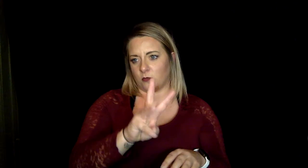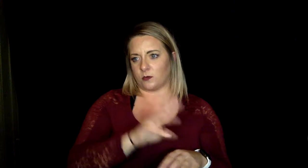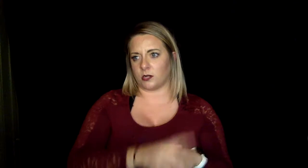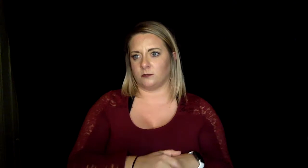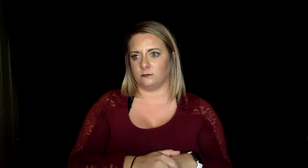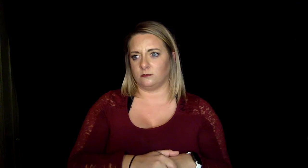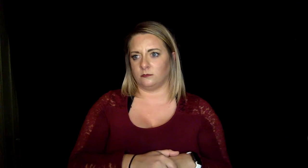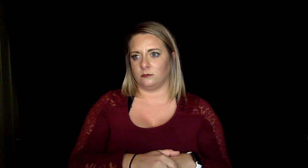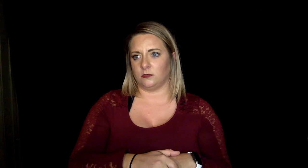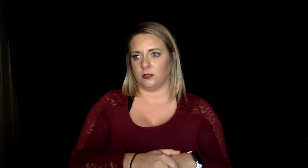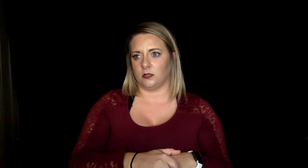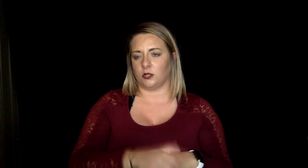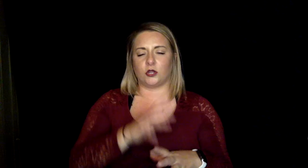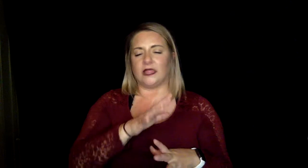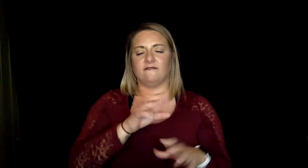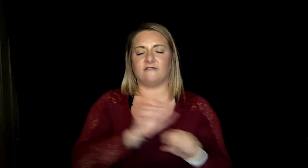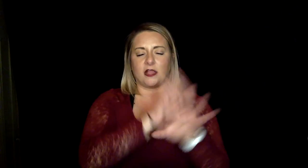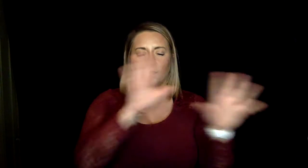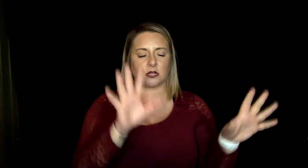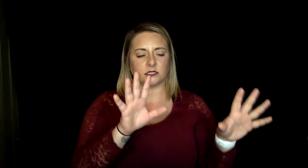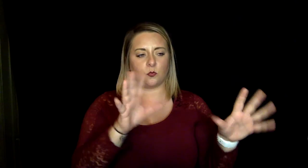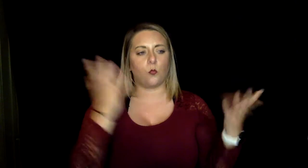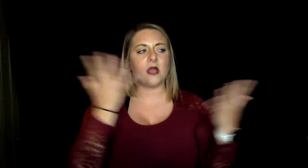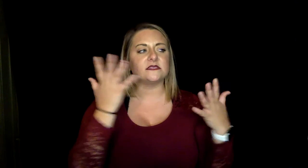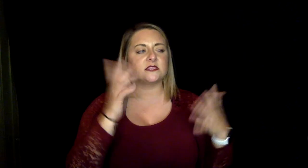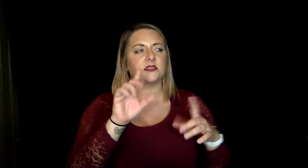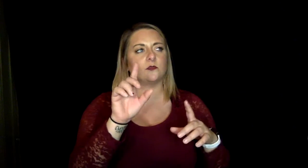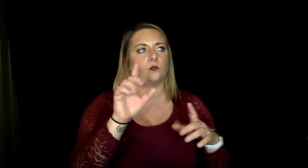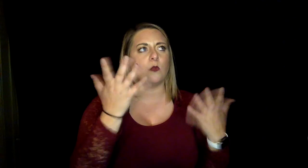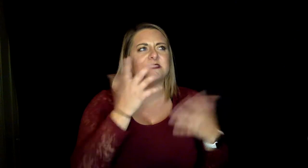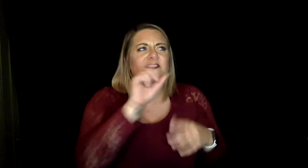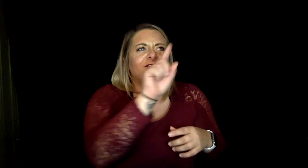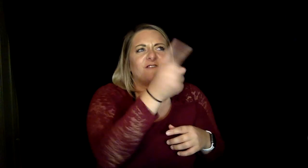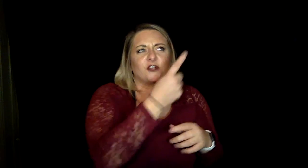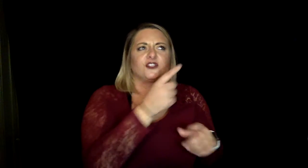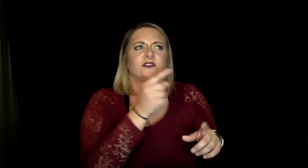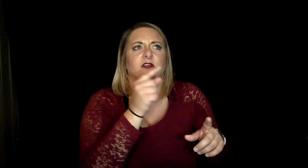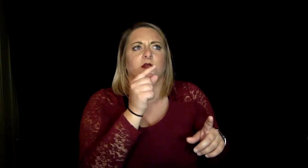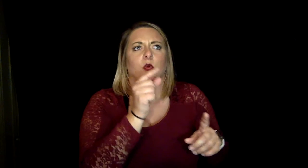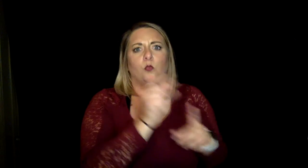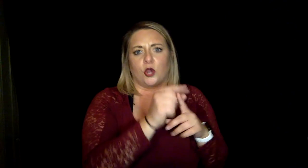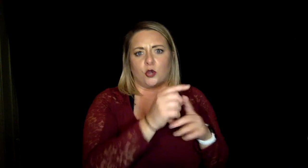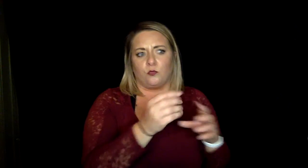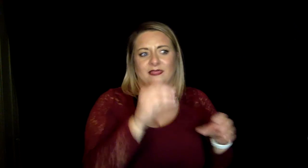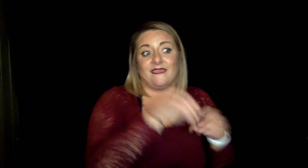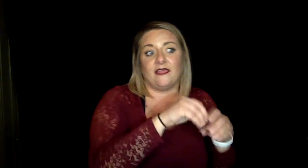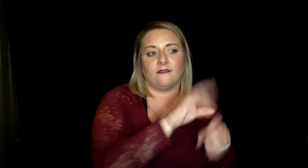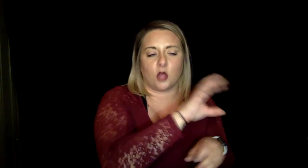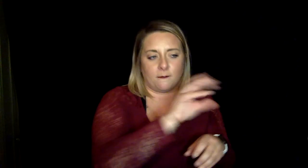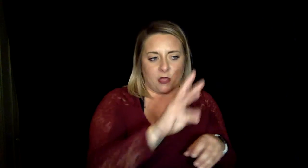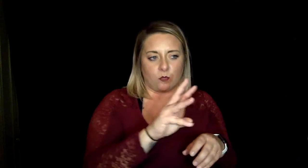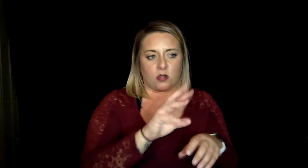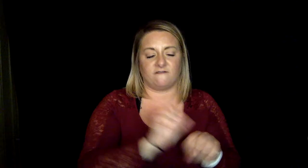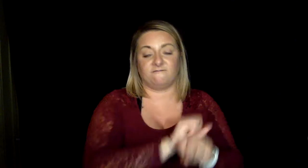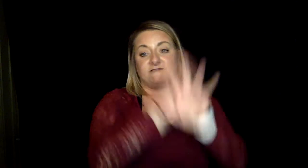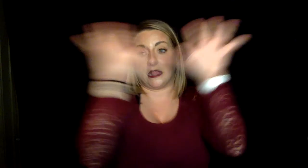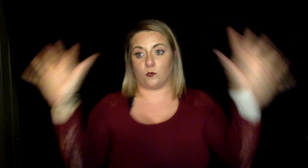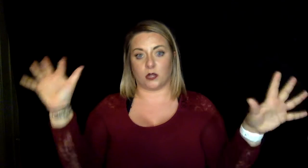word? Or in fireworks? What's the first word within the compound word